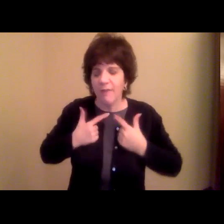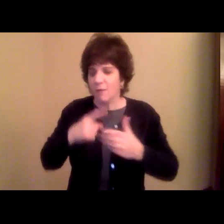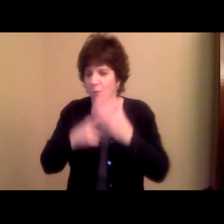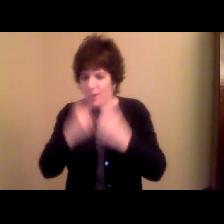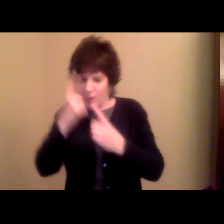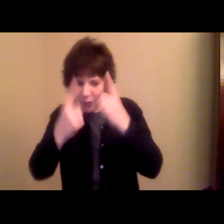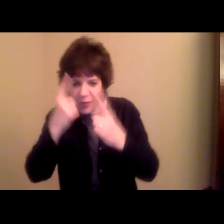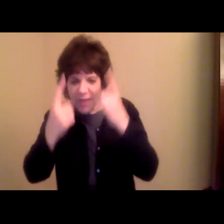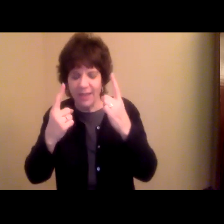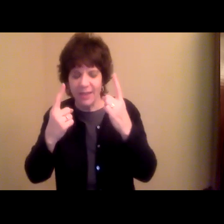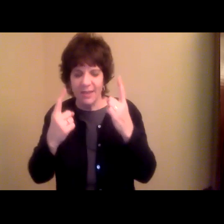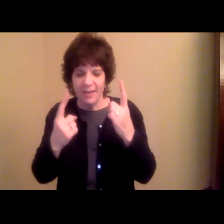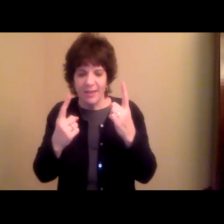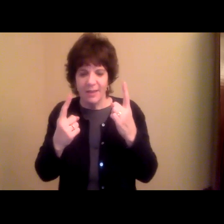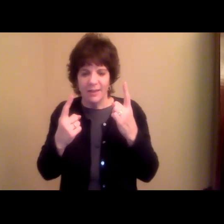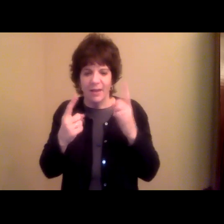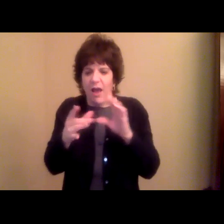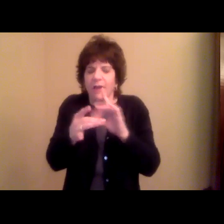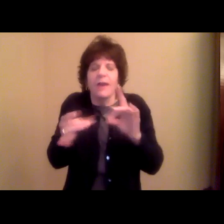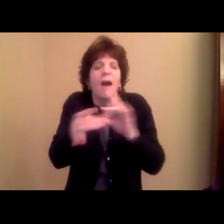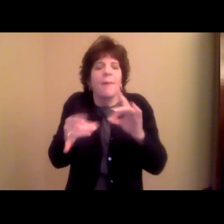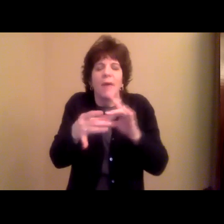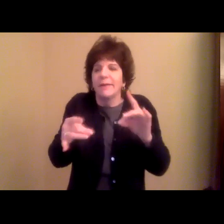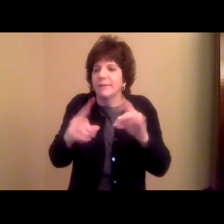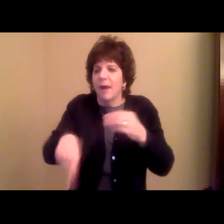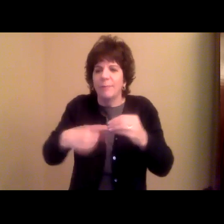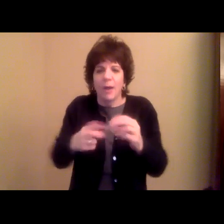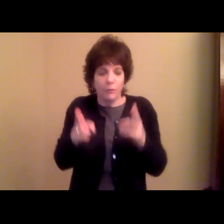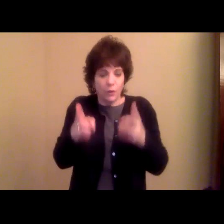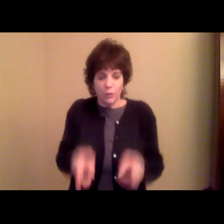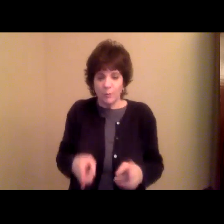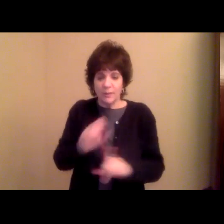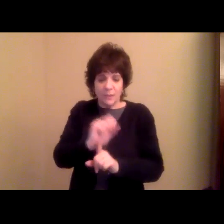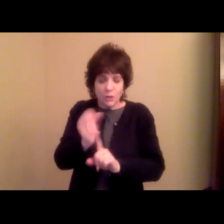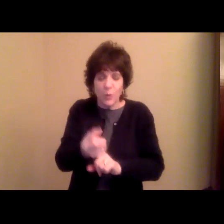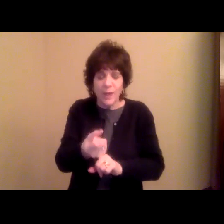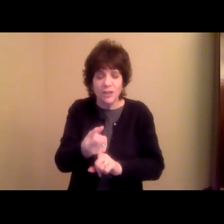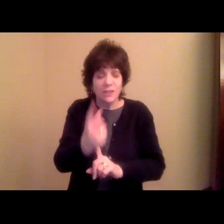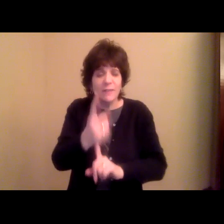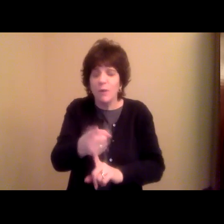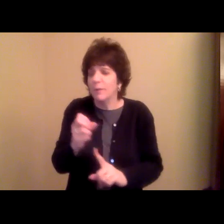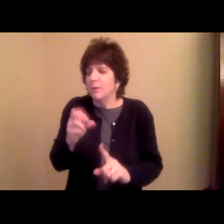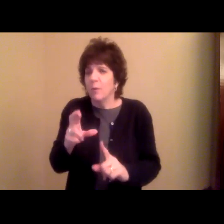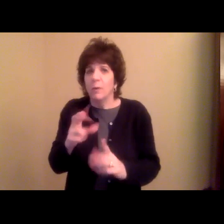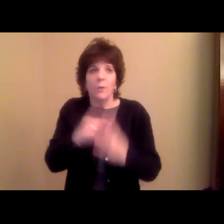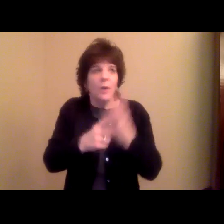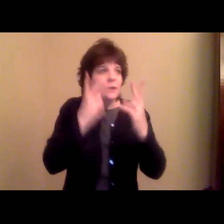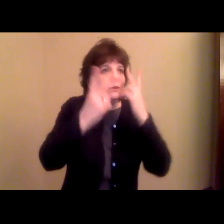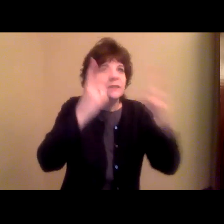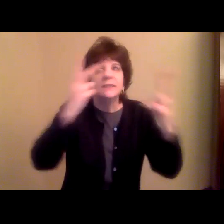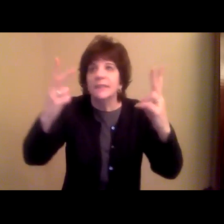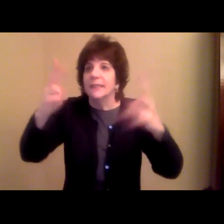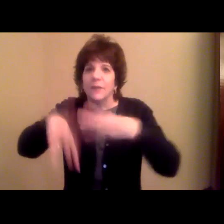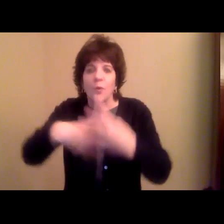think, a comment on the human condition or your circumstances, or just what you see in the world. So